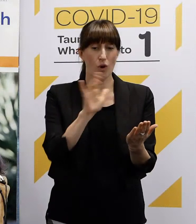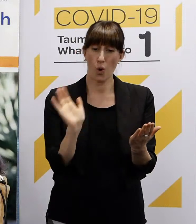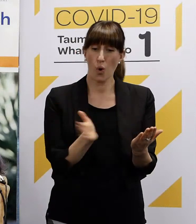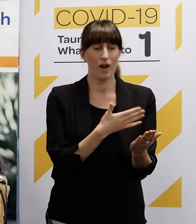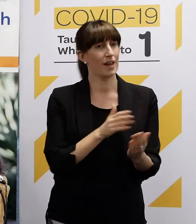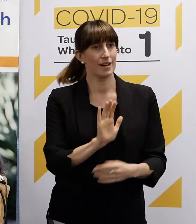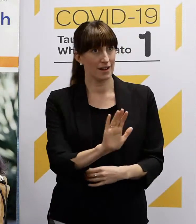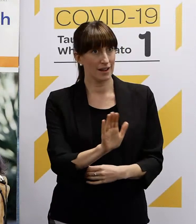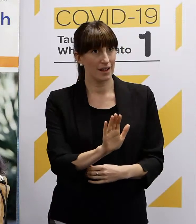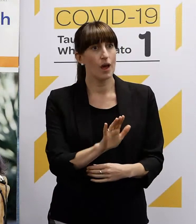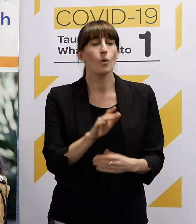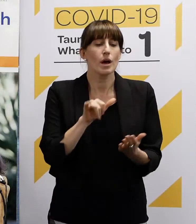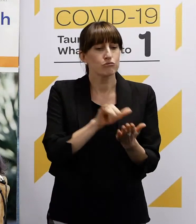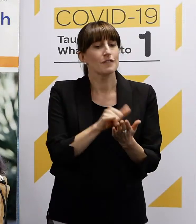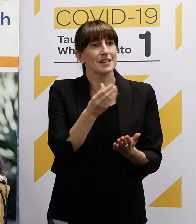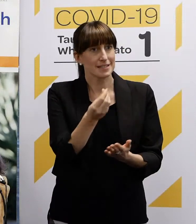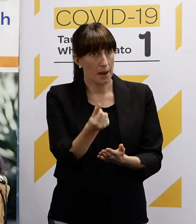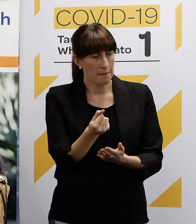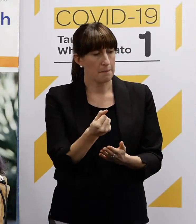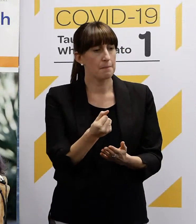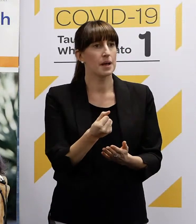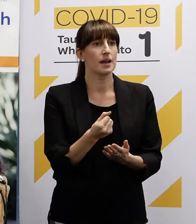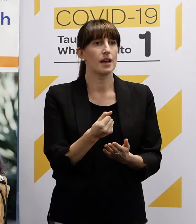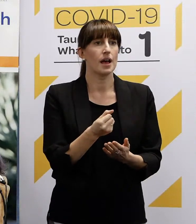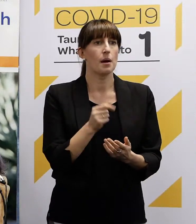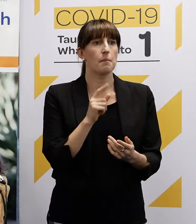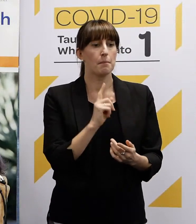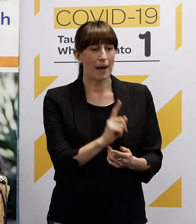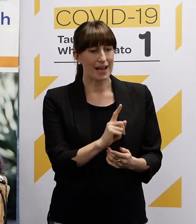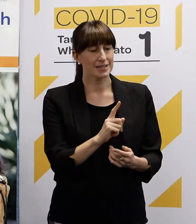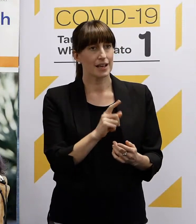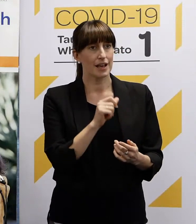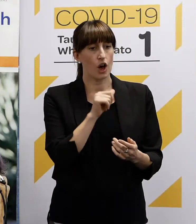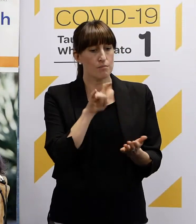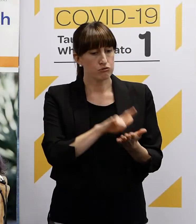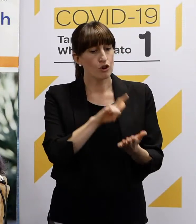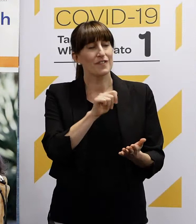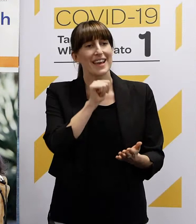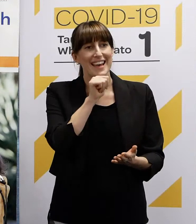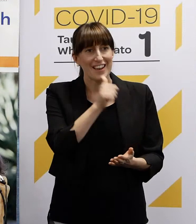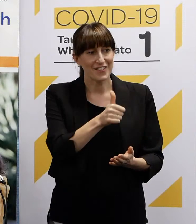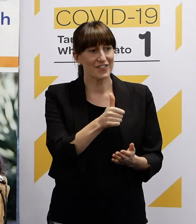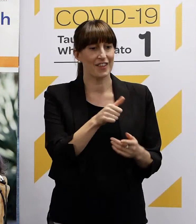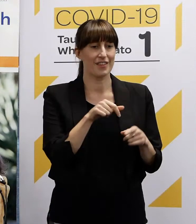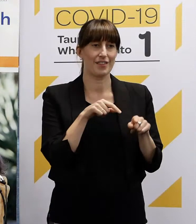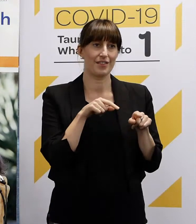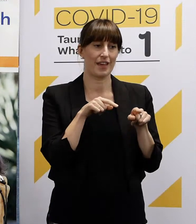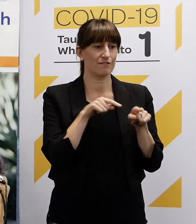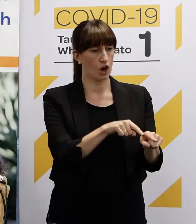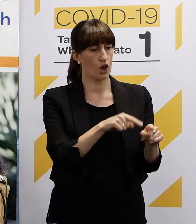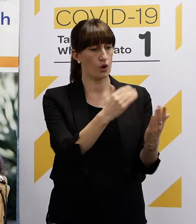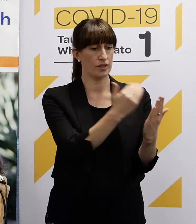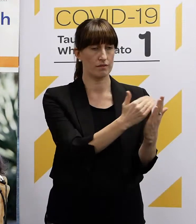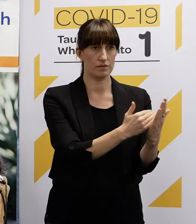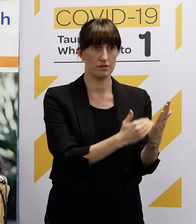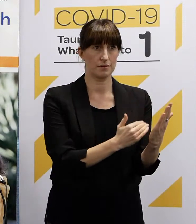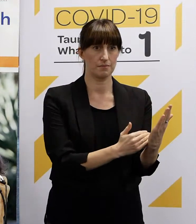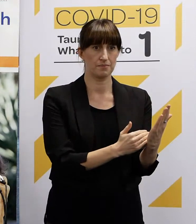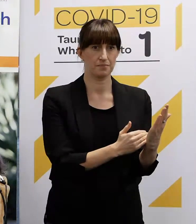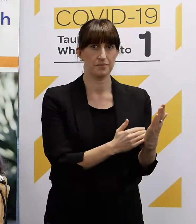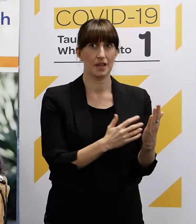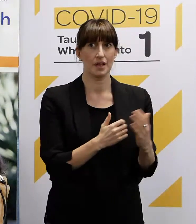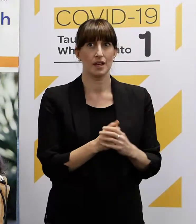approve, we did, providing they had a number of protocols around them. Not all of the applications required people to